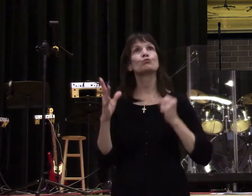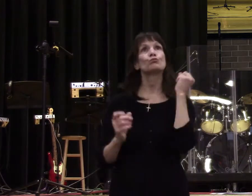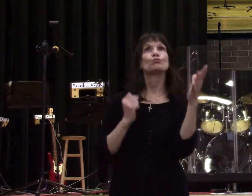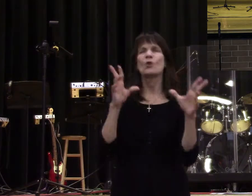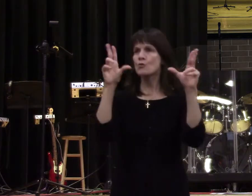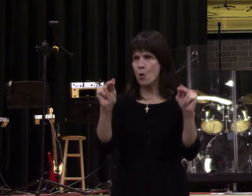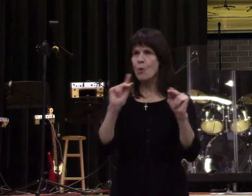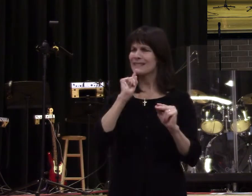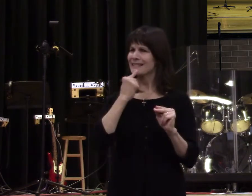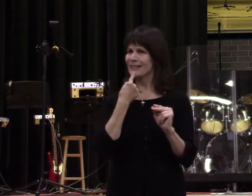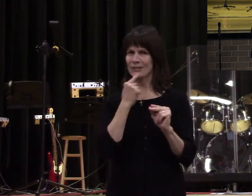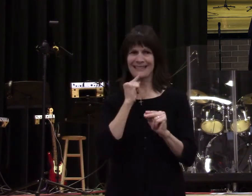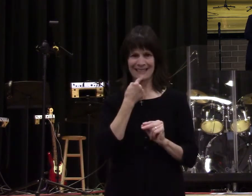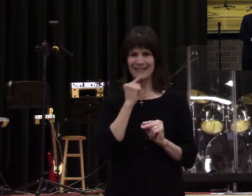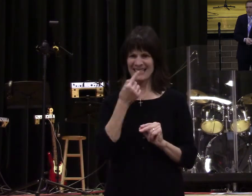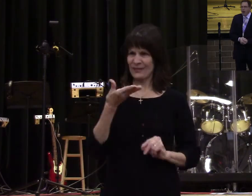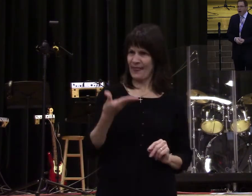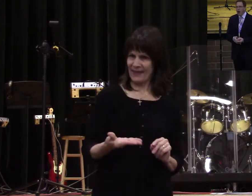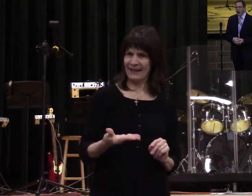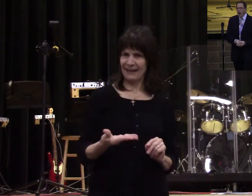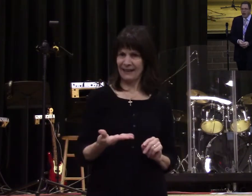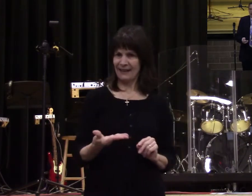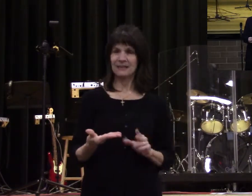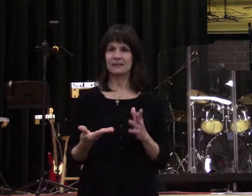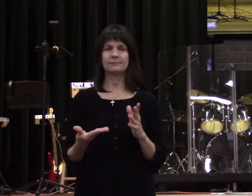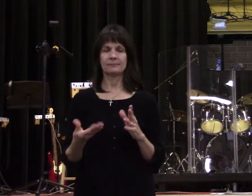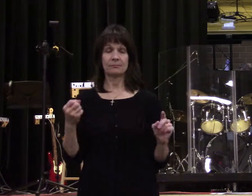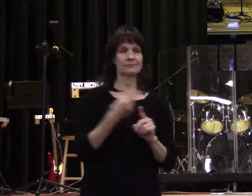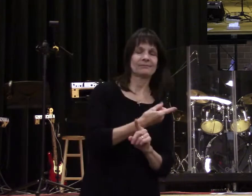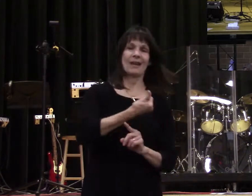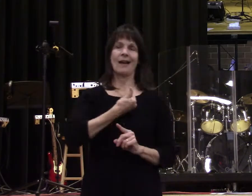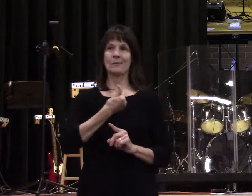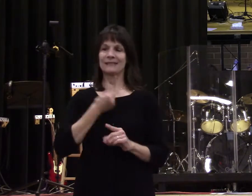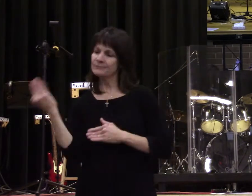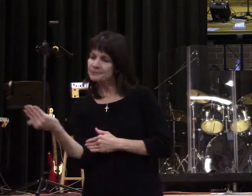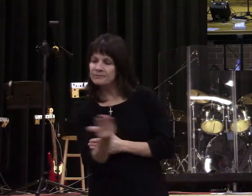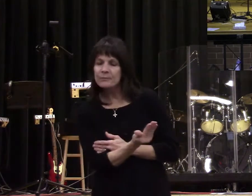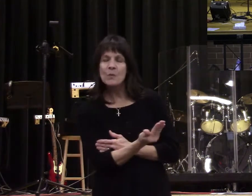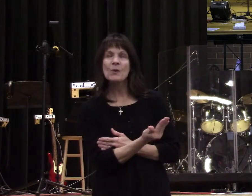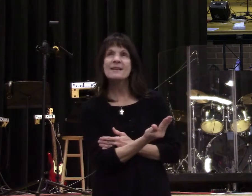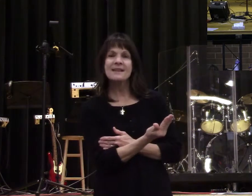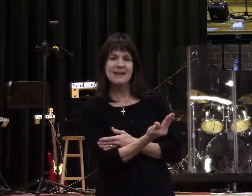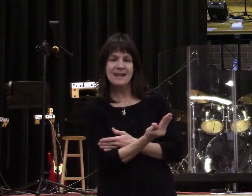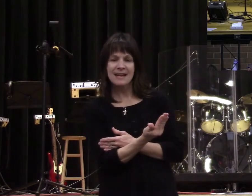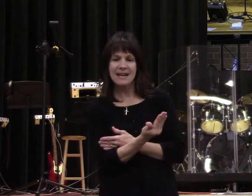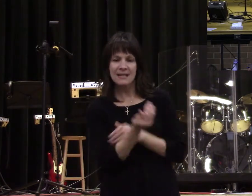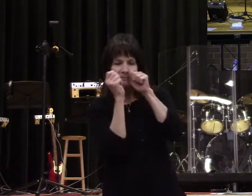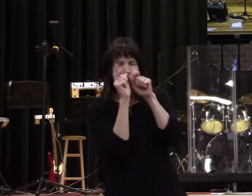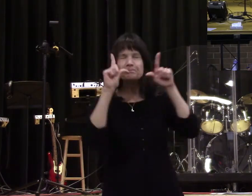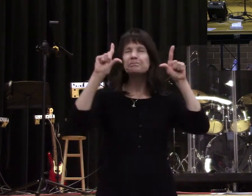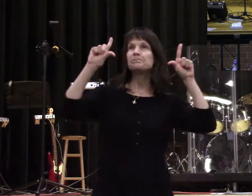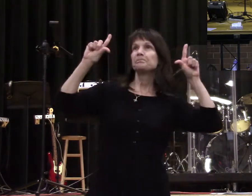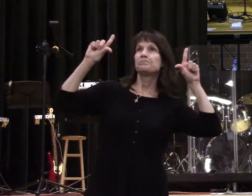most mornings when I wake up, besides reading the Bible and praying, I go on YouTube and I get worship services and I worship